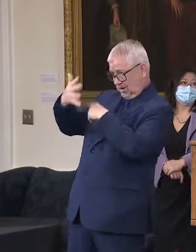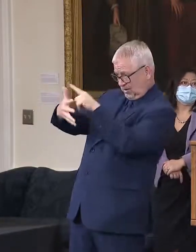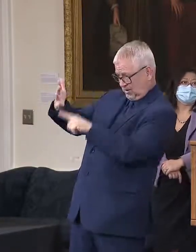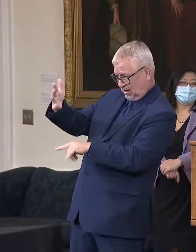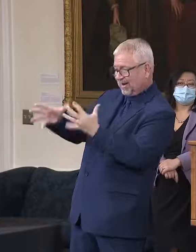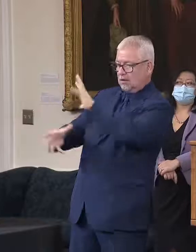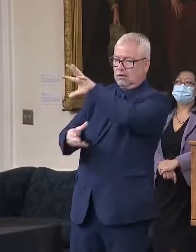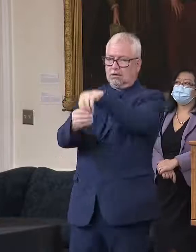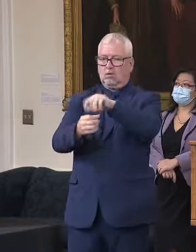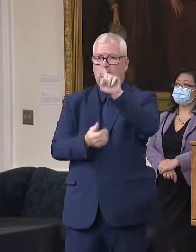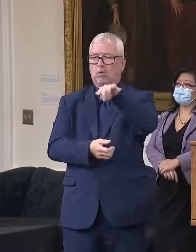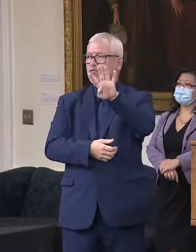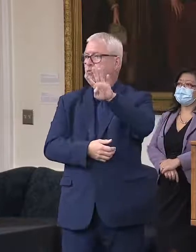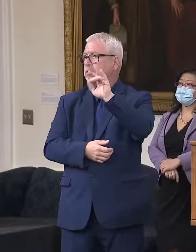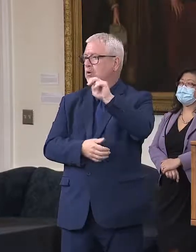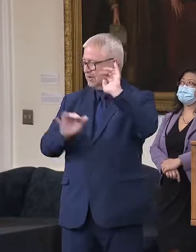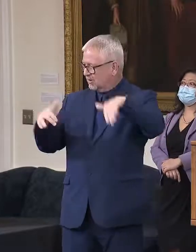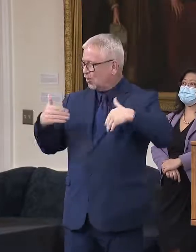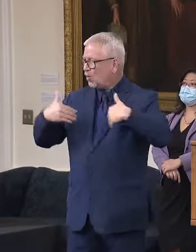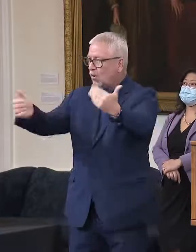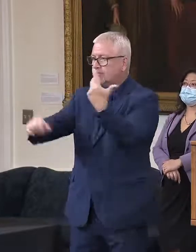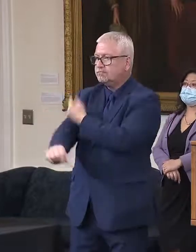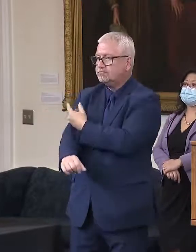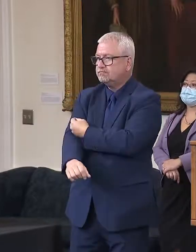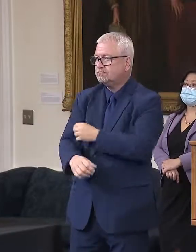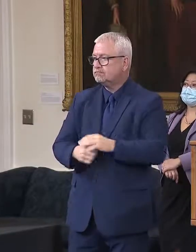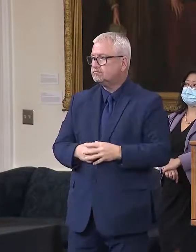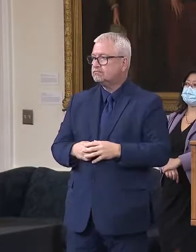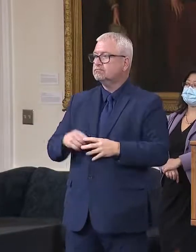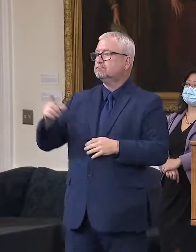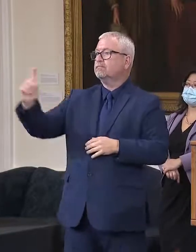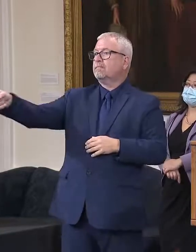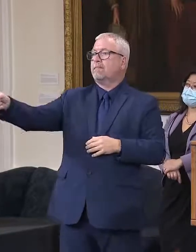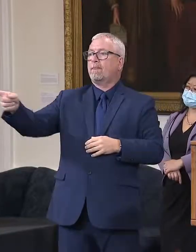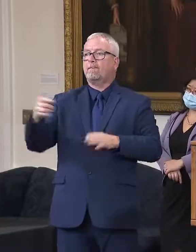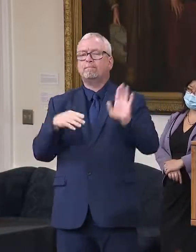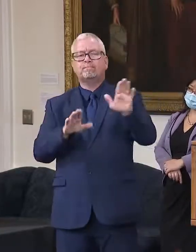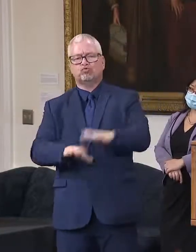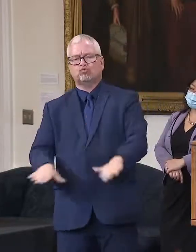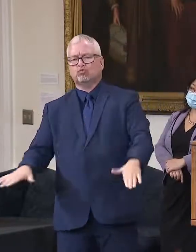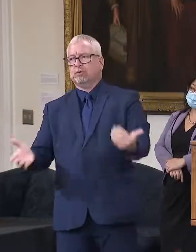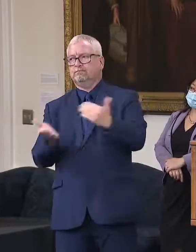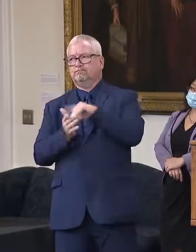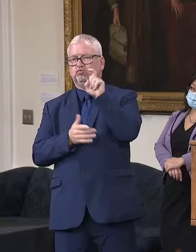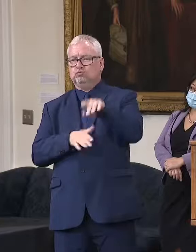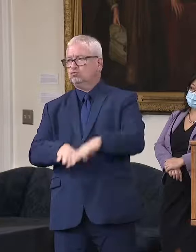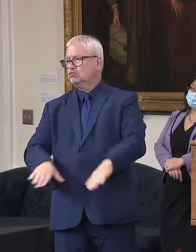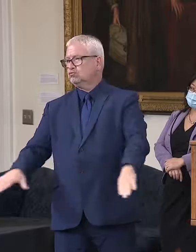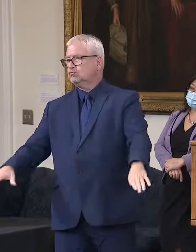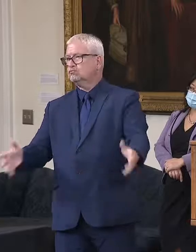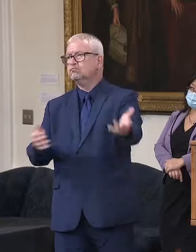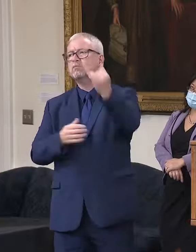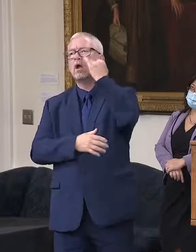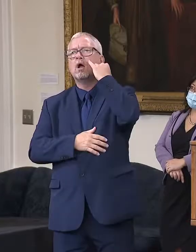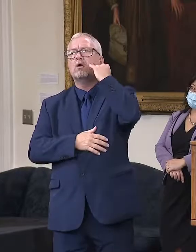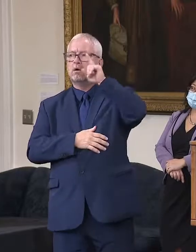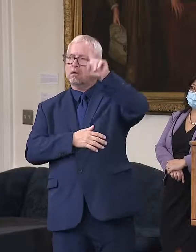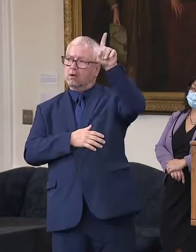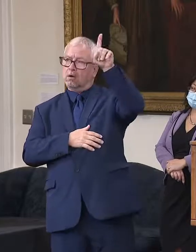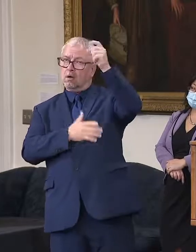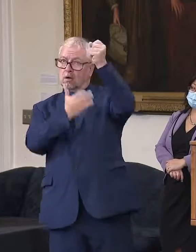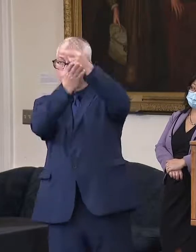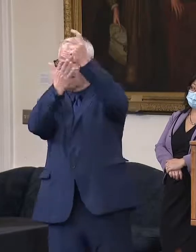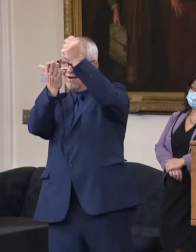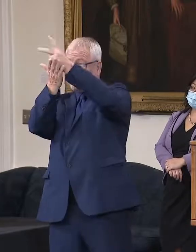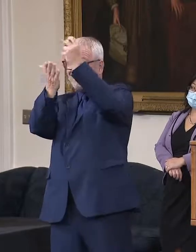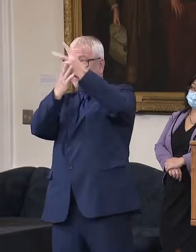today. Mr. Secretary, in terms of the child vaccines, going back to that, as soon as all of the approvals come through, how long will it